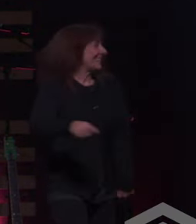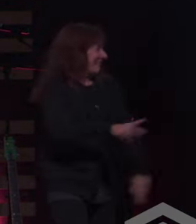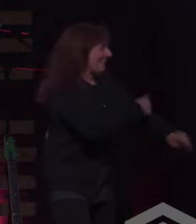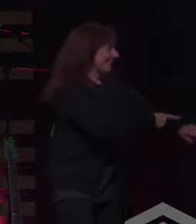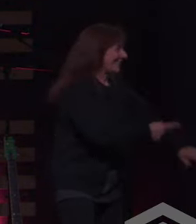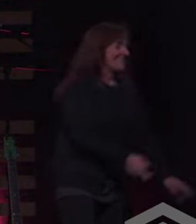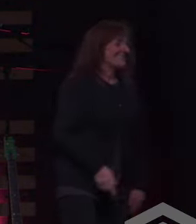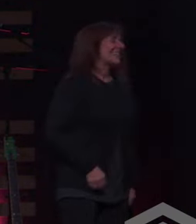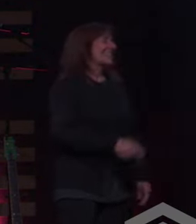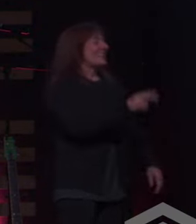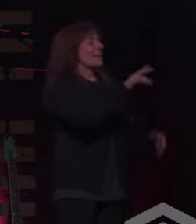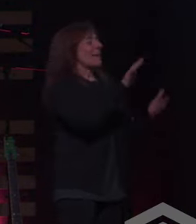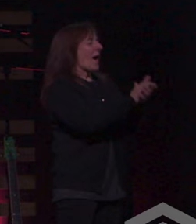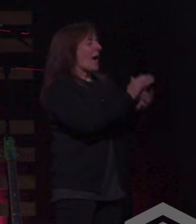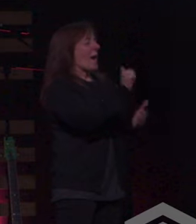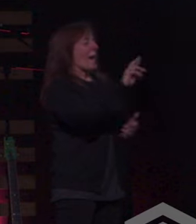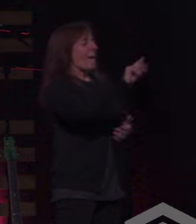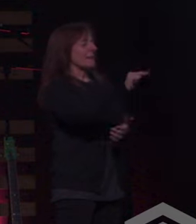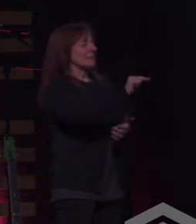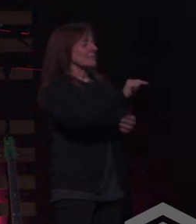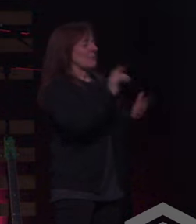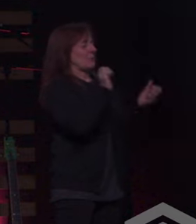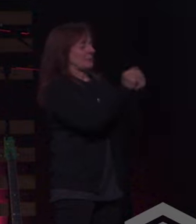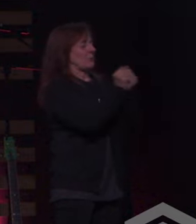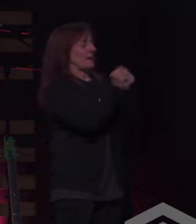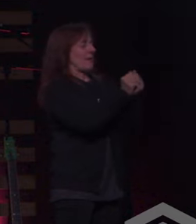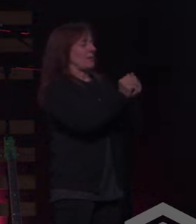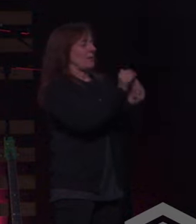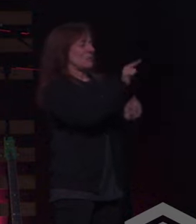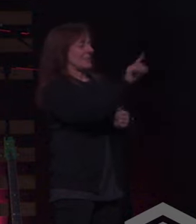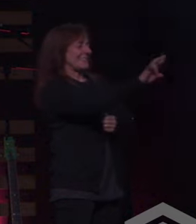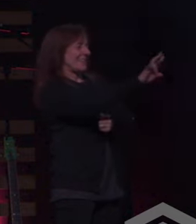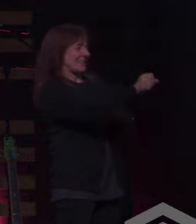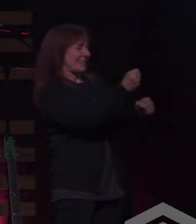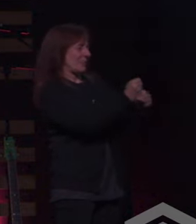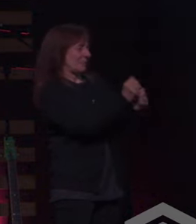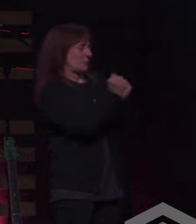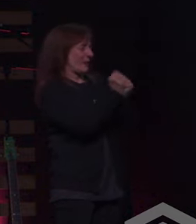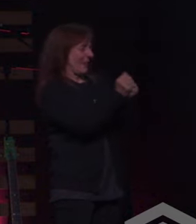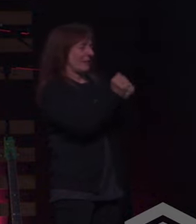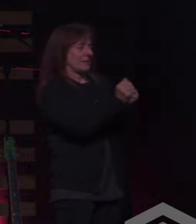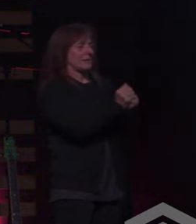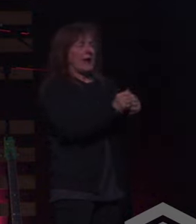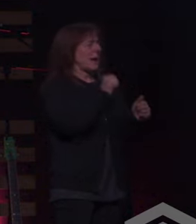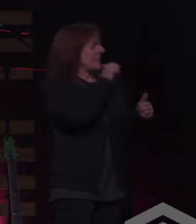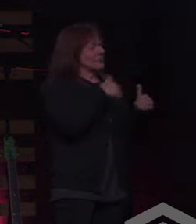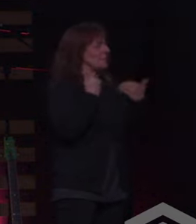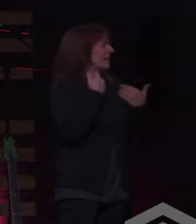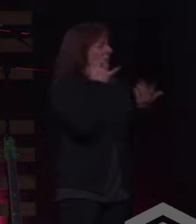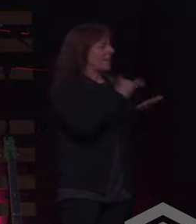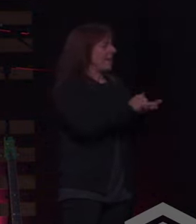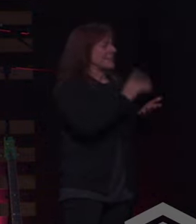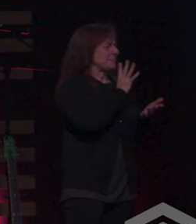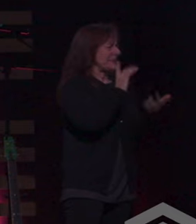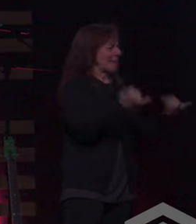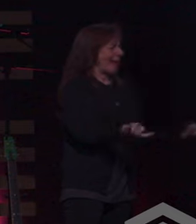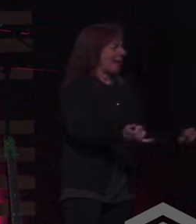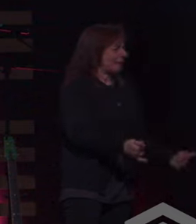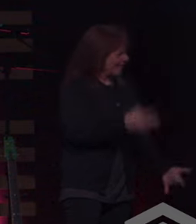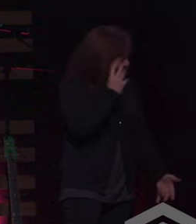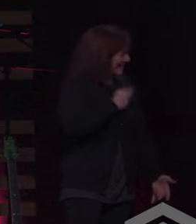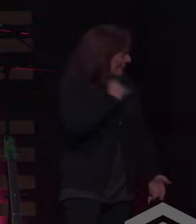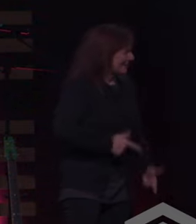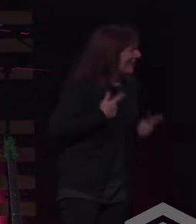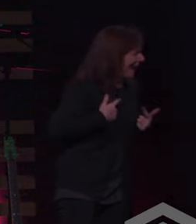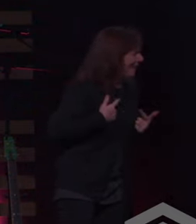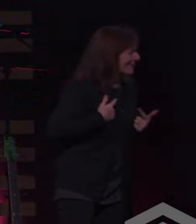22 years in August. We'll have been together 27 years in August. So I'm done saying that I'm too young for this, all right? I've experienced a lot of life